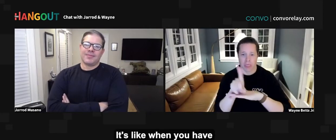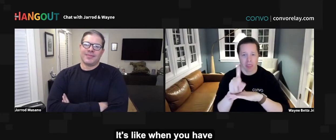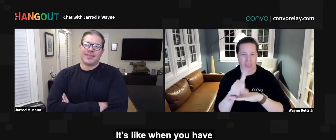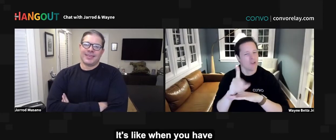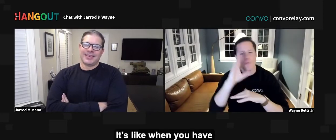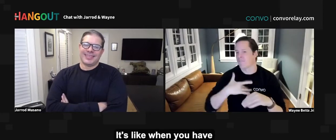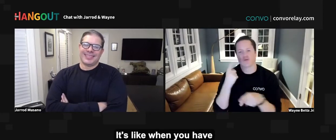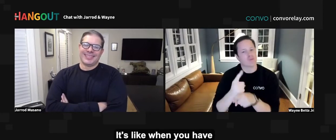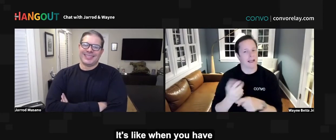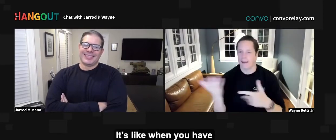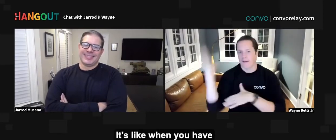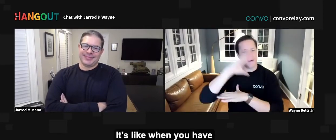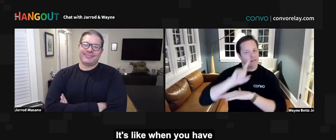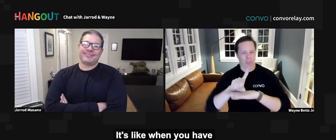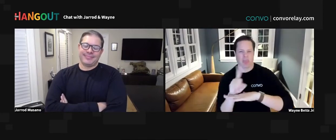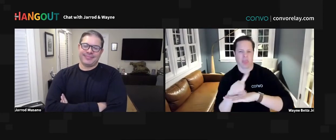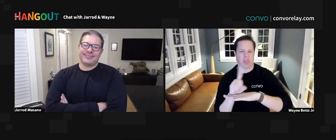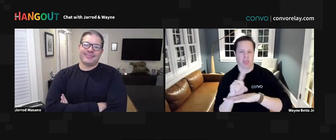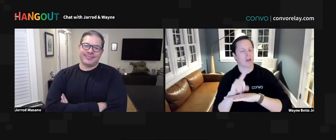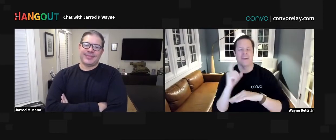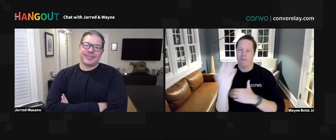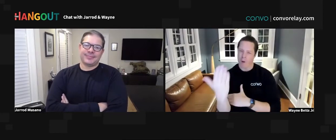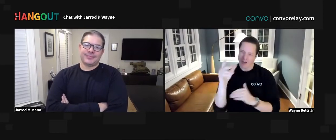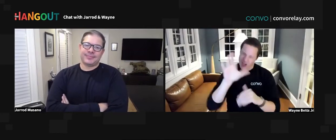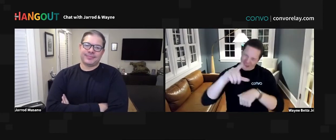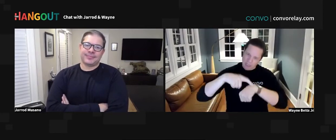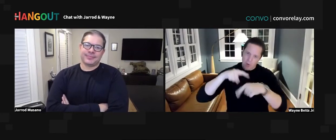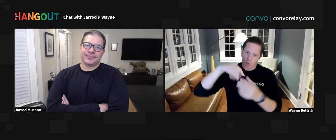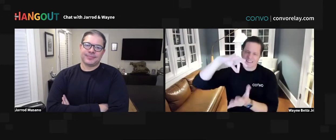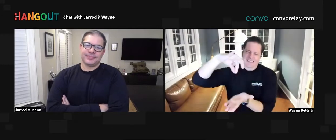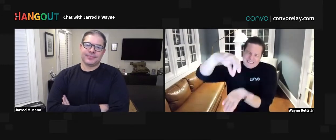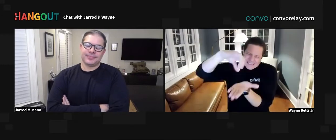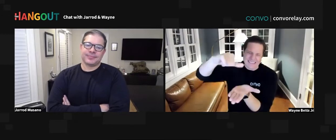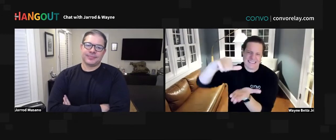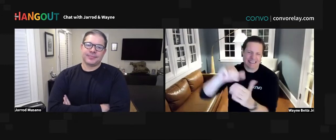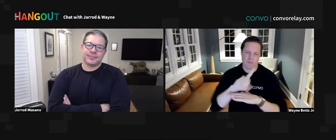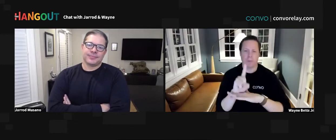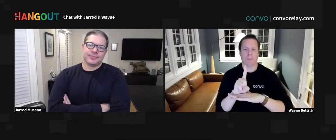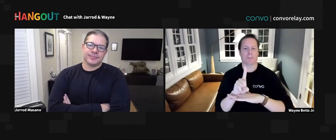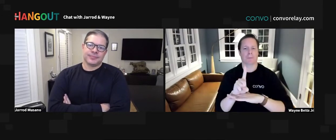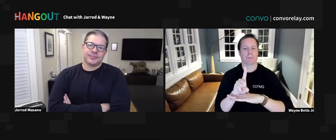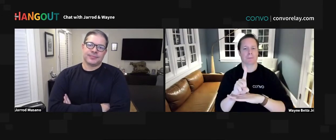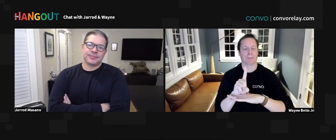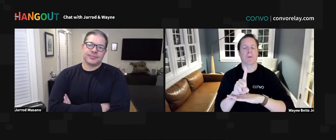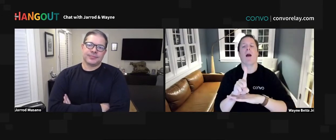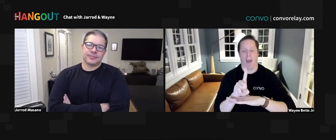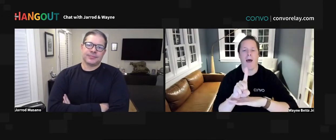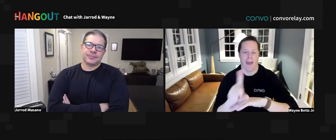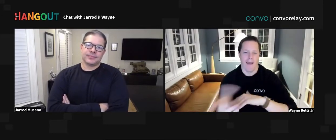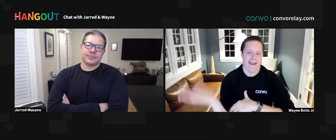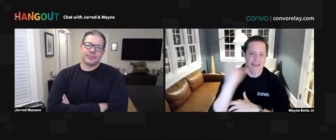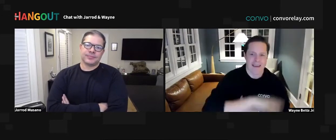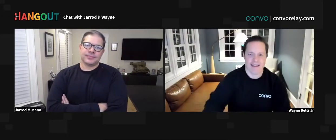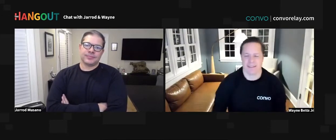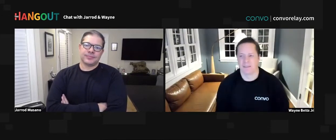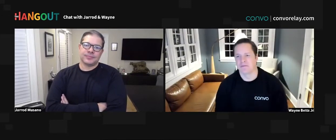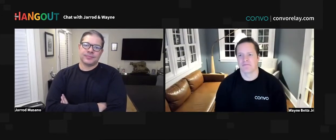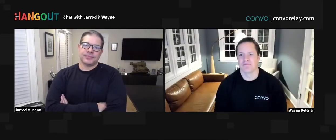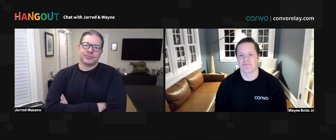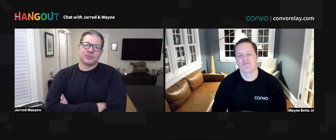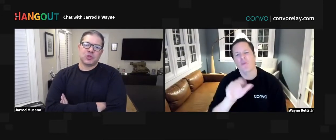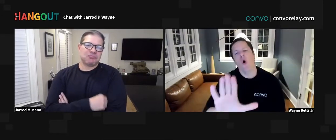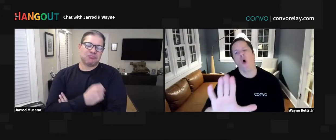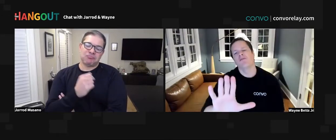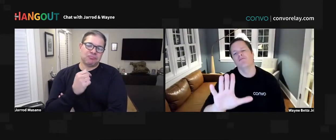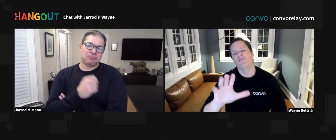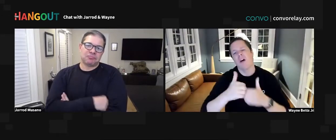like, when you have those spinner tops, you won't feel right. You'll feel off kilter. You'll feel off balance. You want to hit that spin top and keep